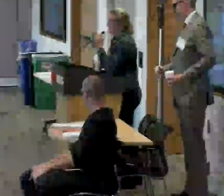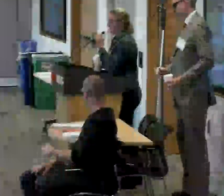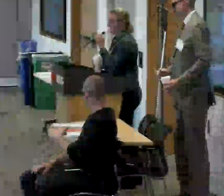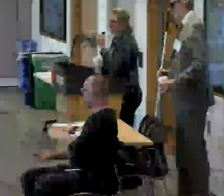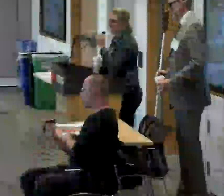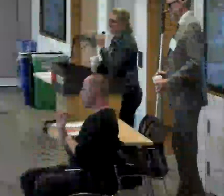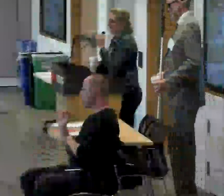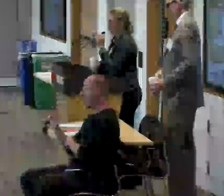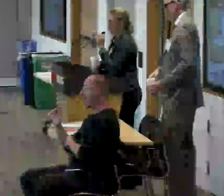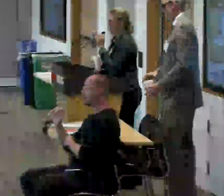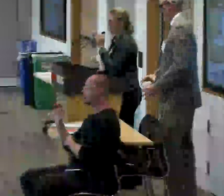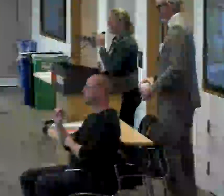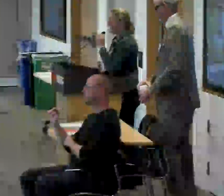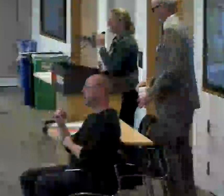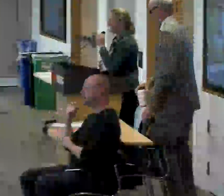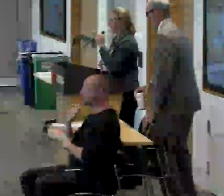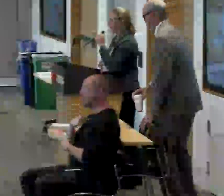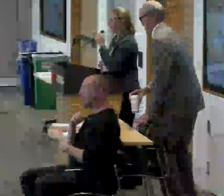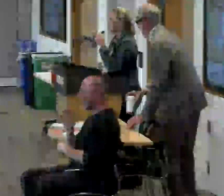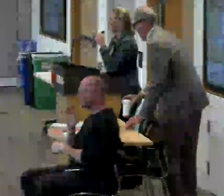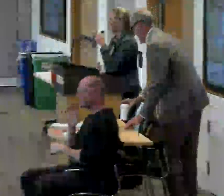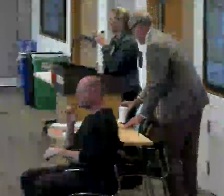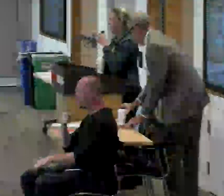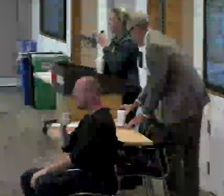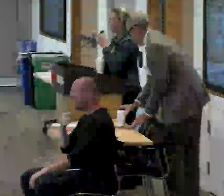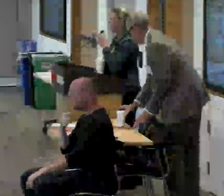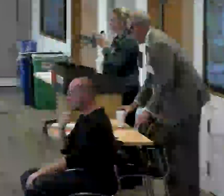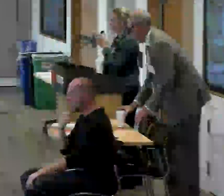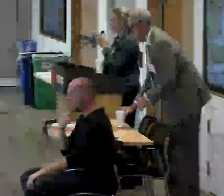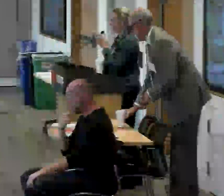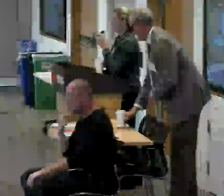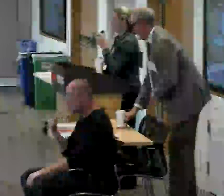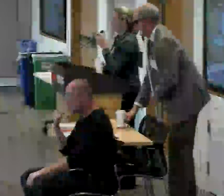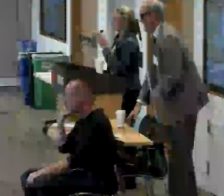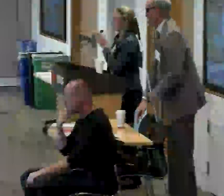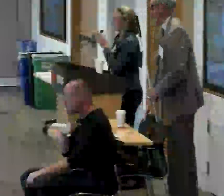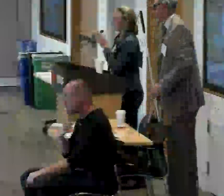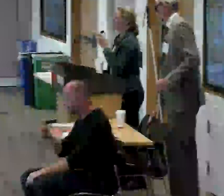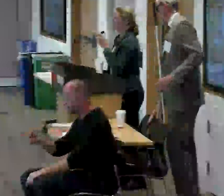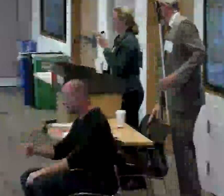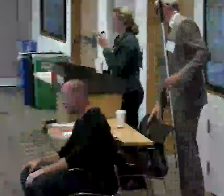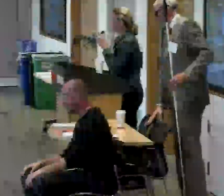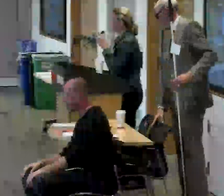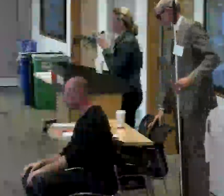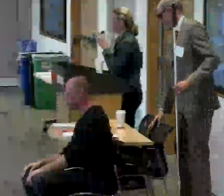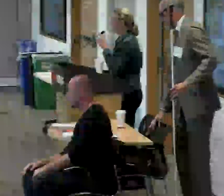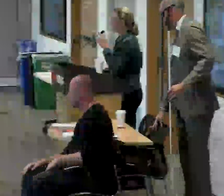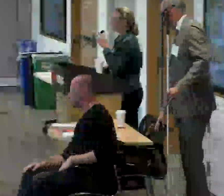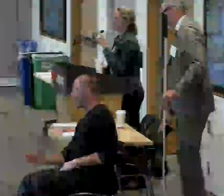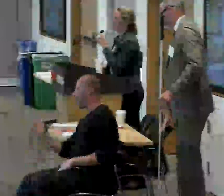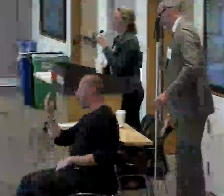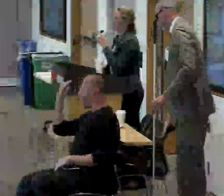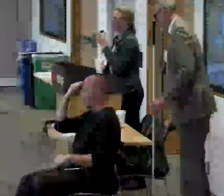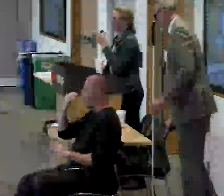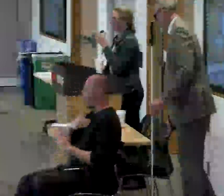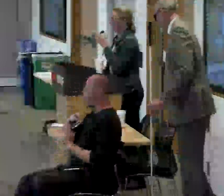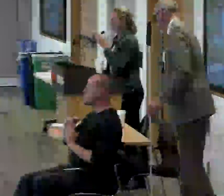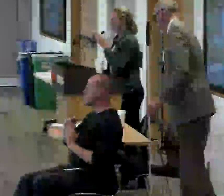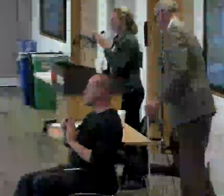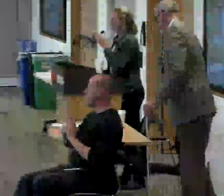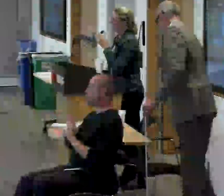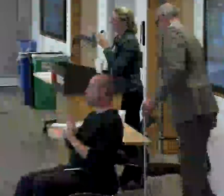Okay, Scott told me I had to speak right into the mic. Can you hear me? All right, so I know my role. My role